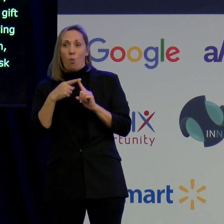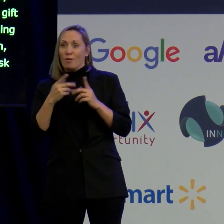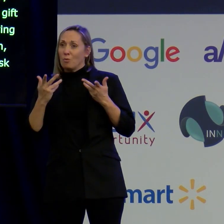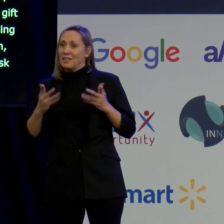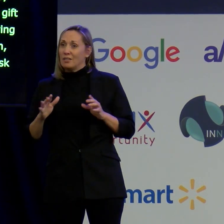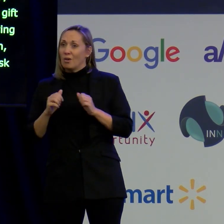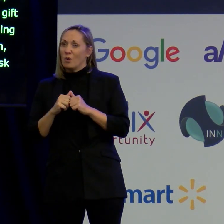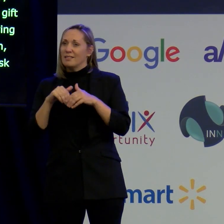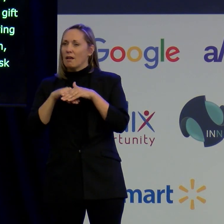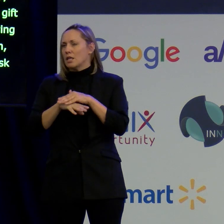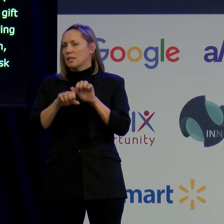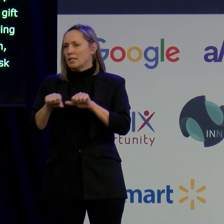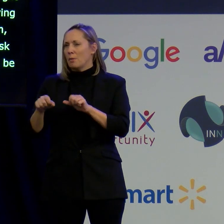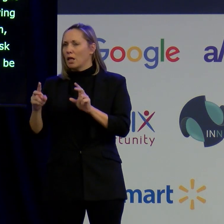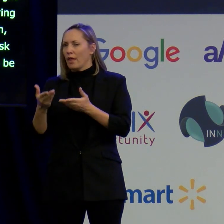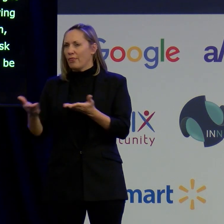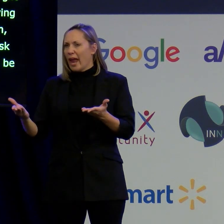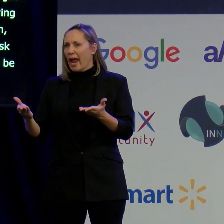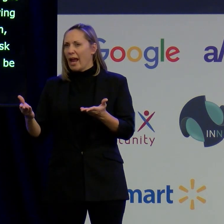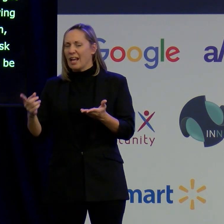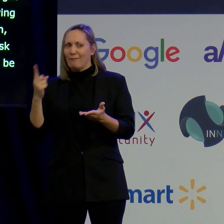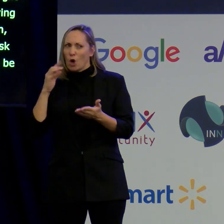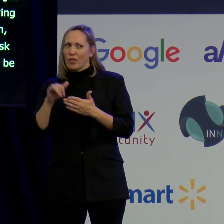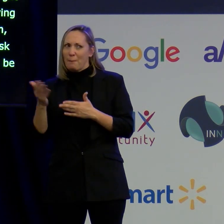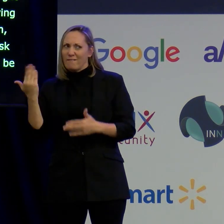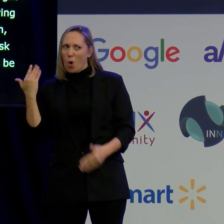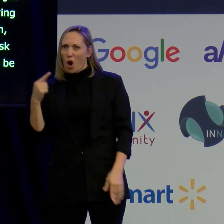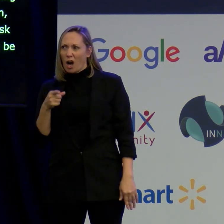with this accessibility thing? Has anyone else had that question?